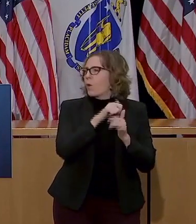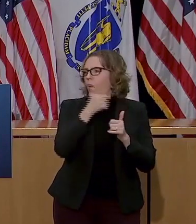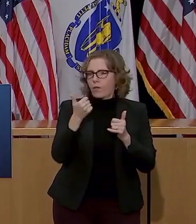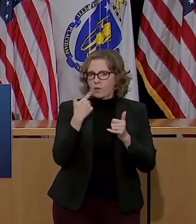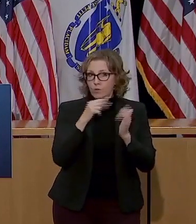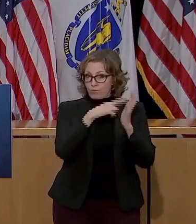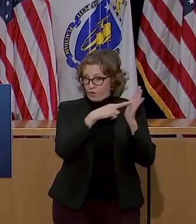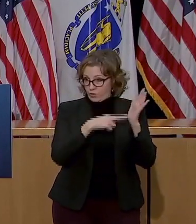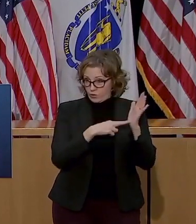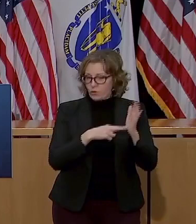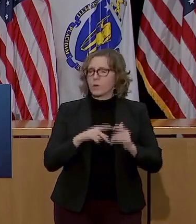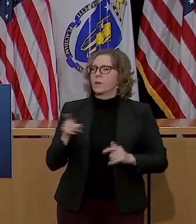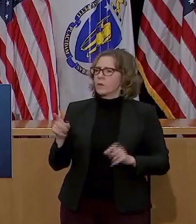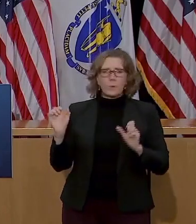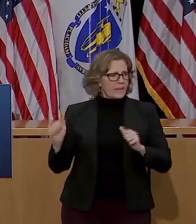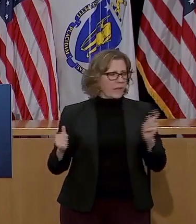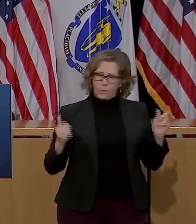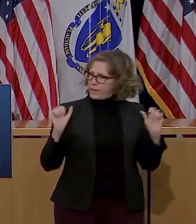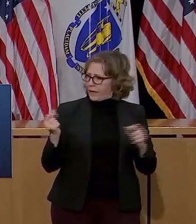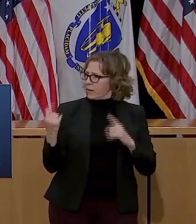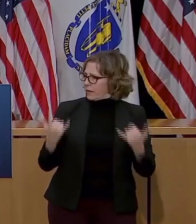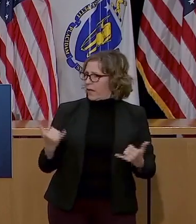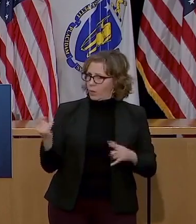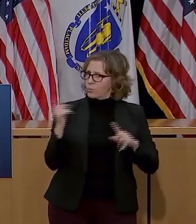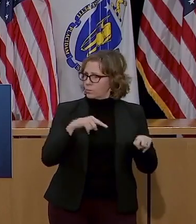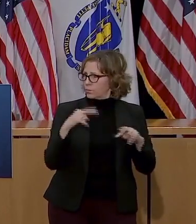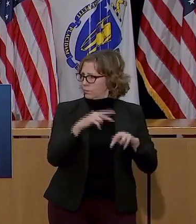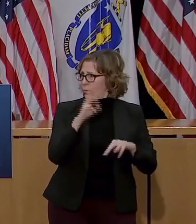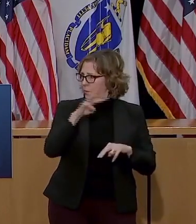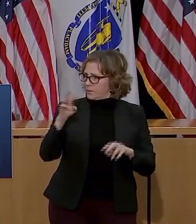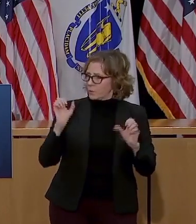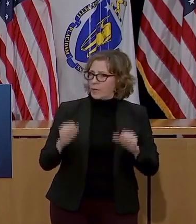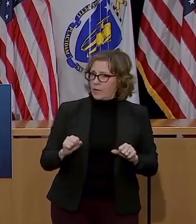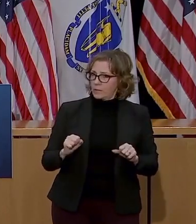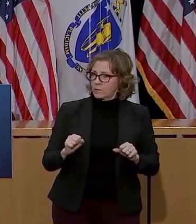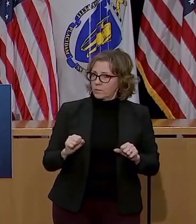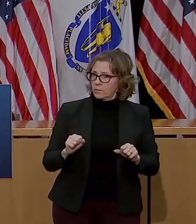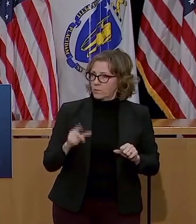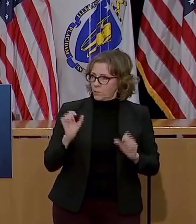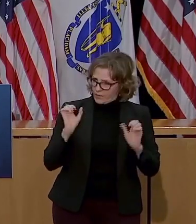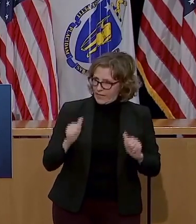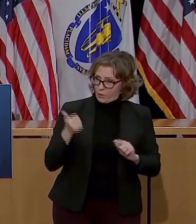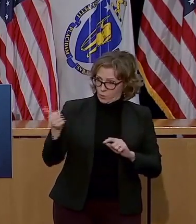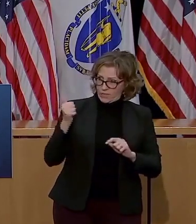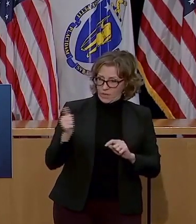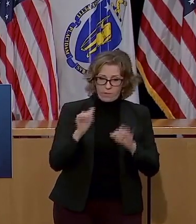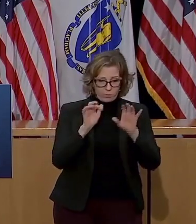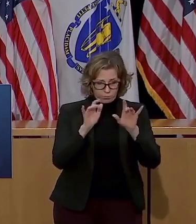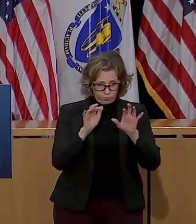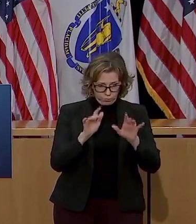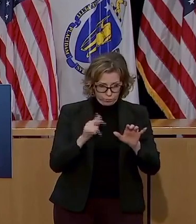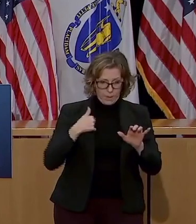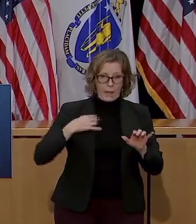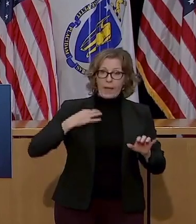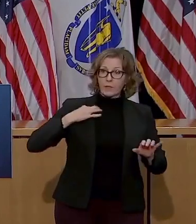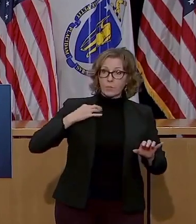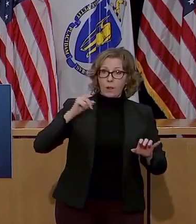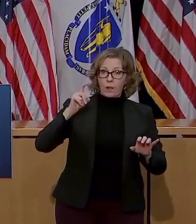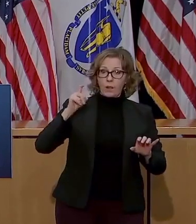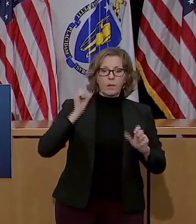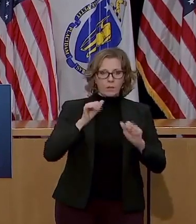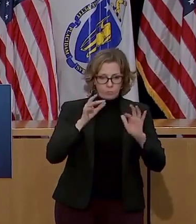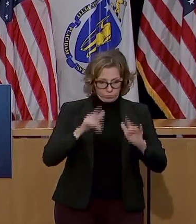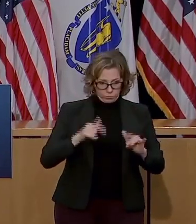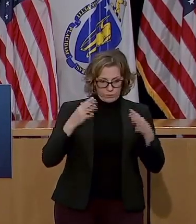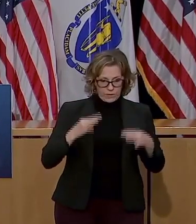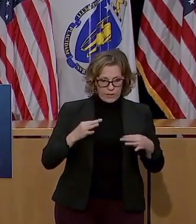able to go on the website. You can go on the website, determine if you're eligible on the site,